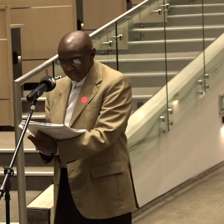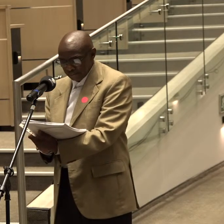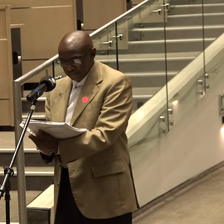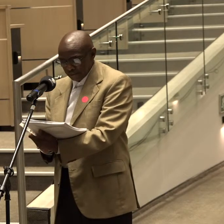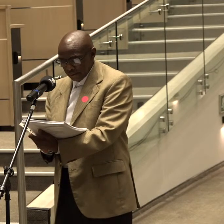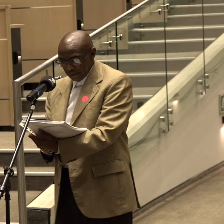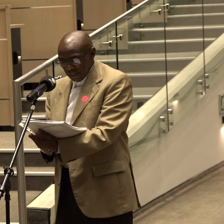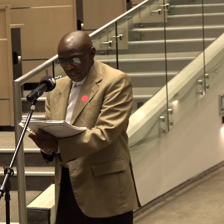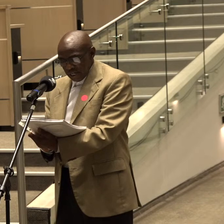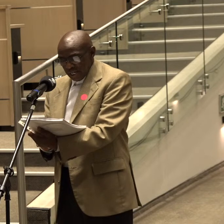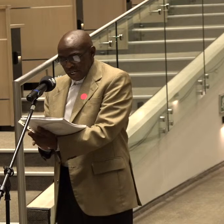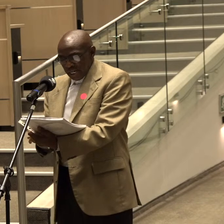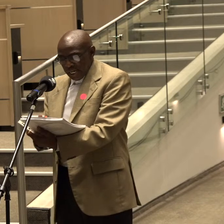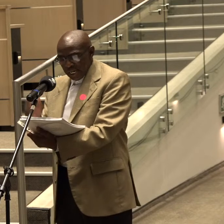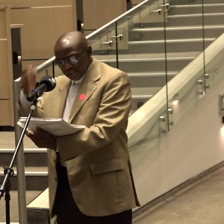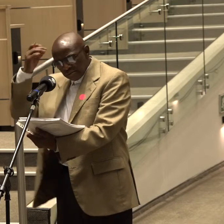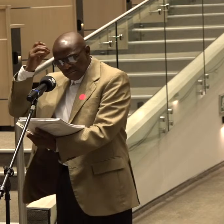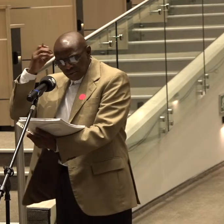railway line